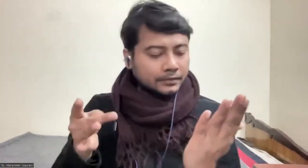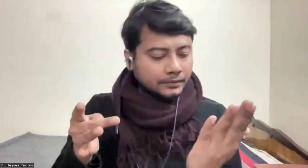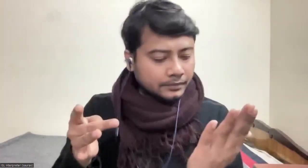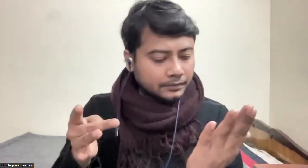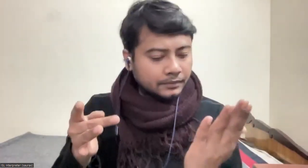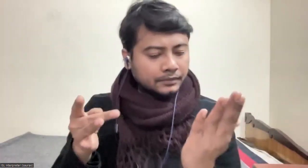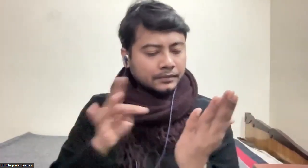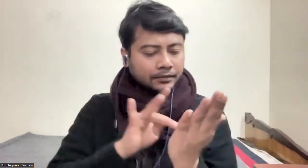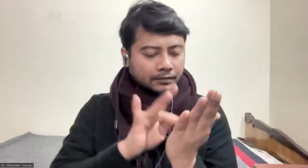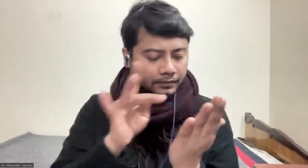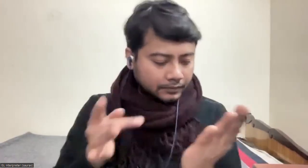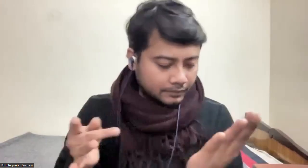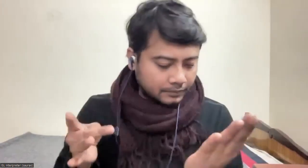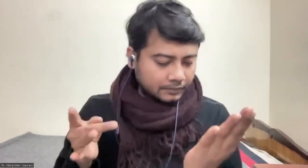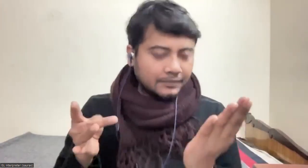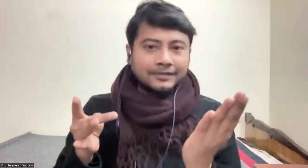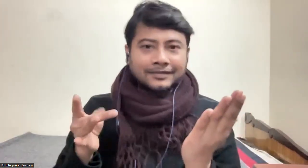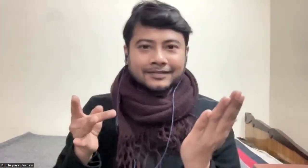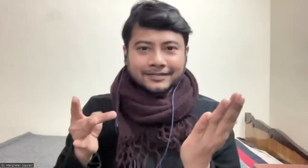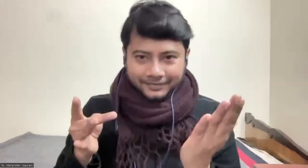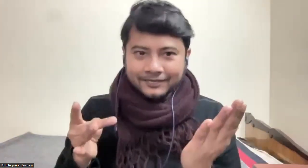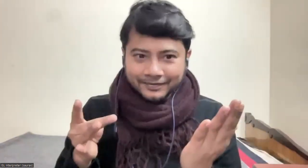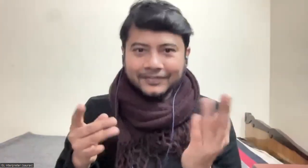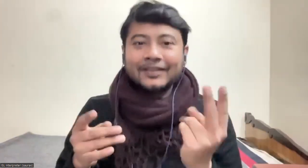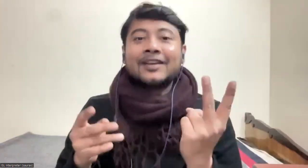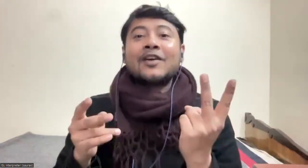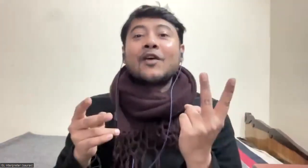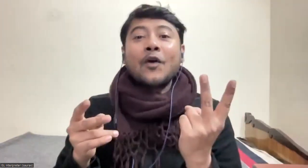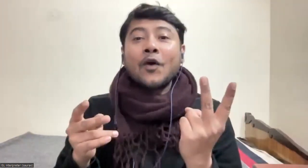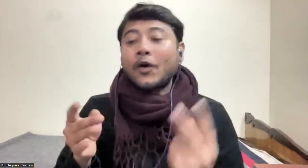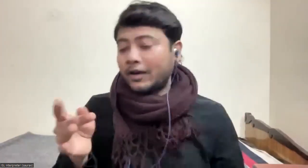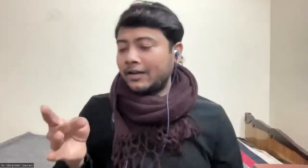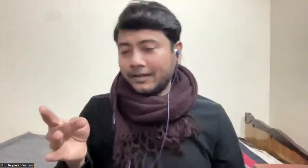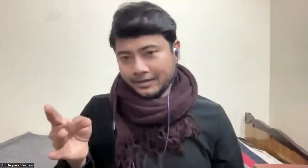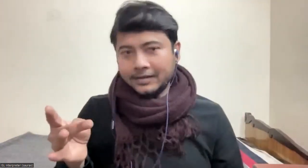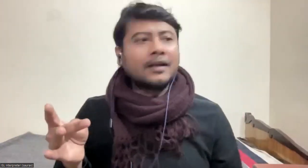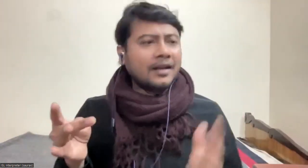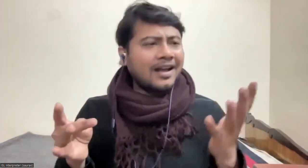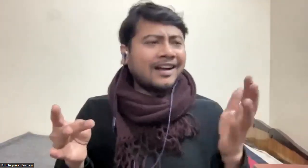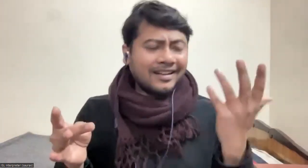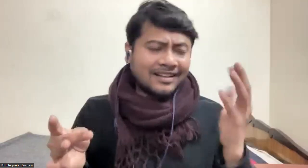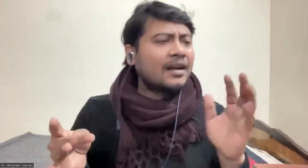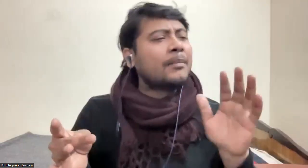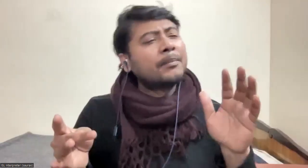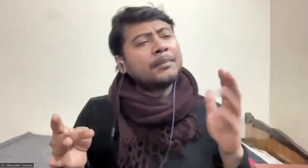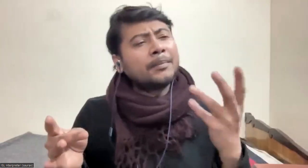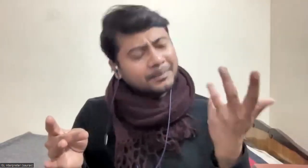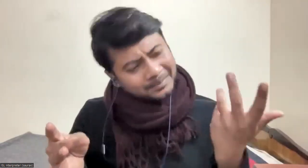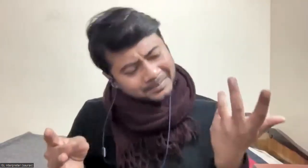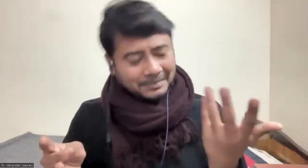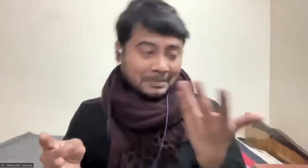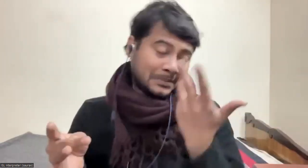somebody else, on different things, then again chanting will become